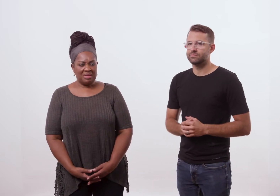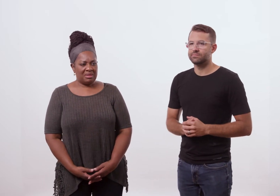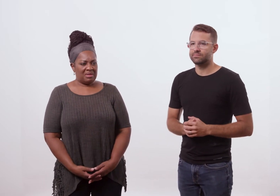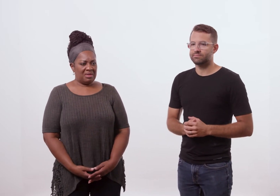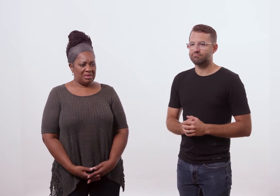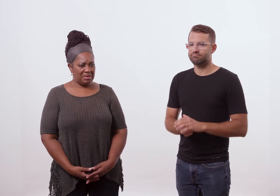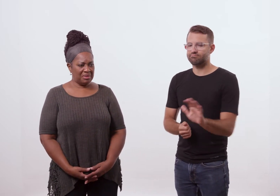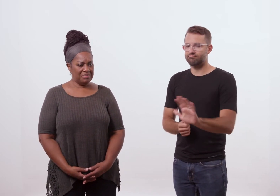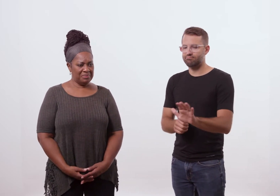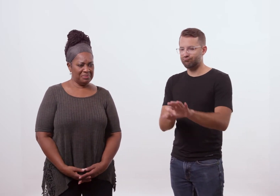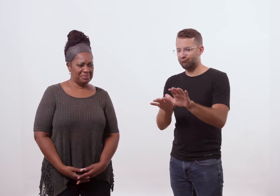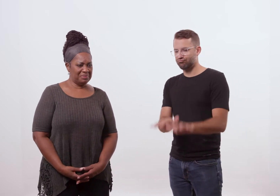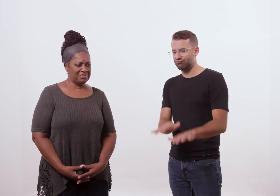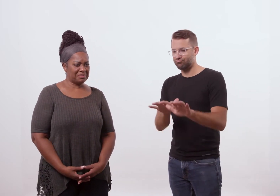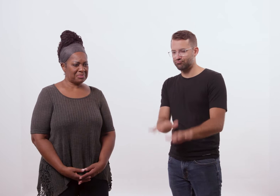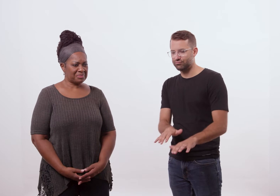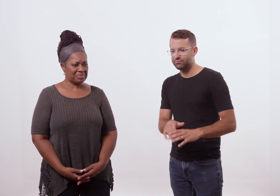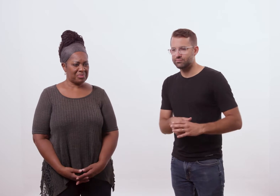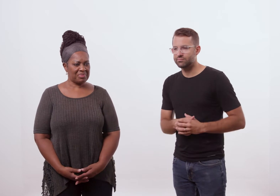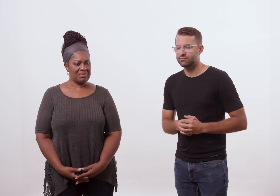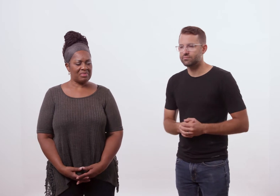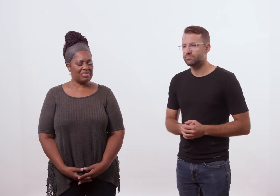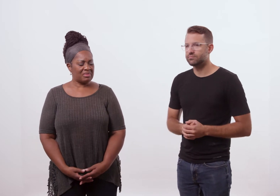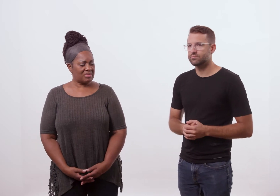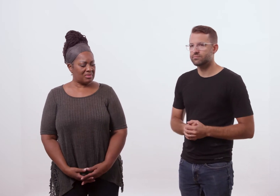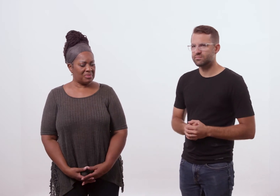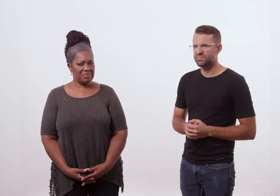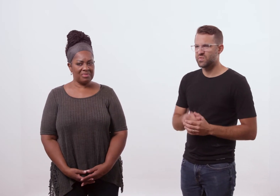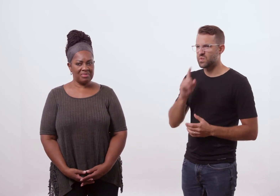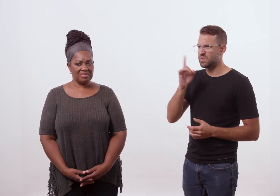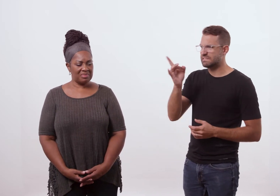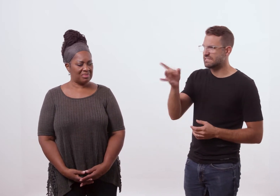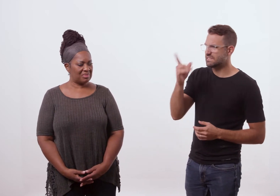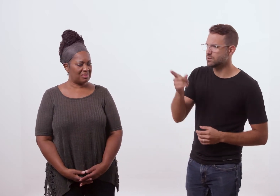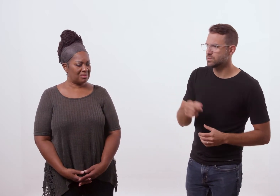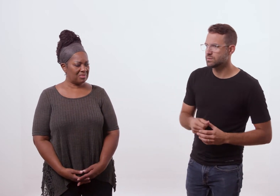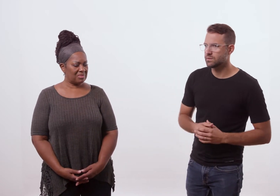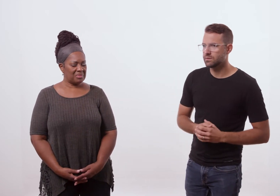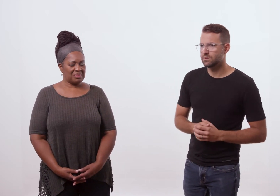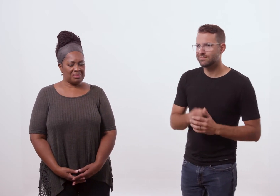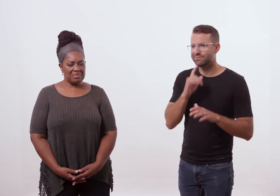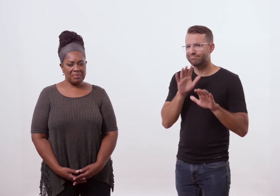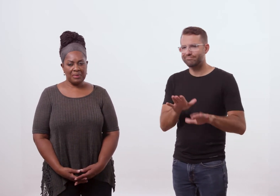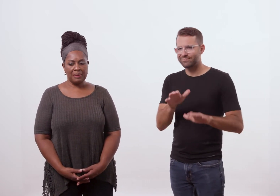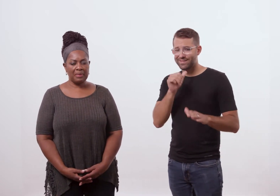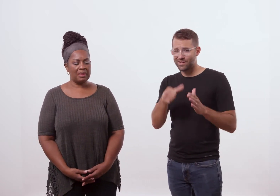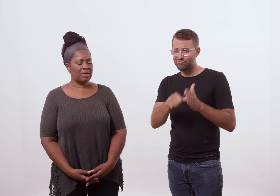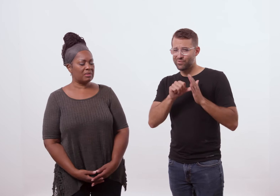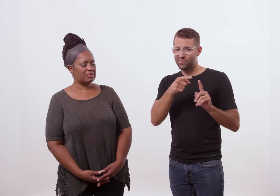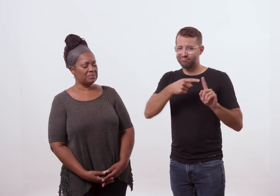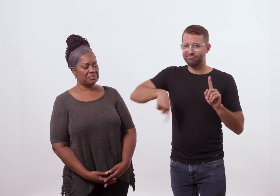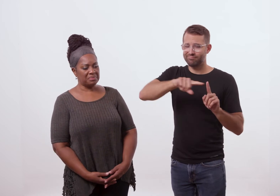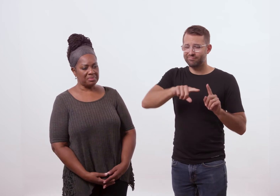lad. Jackal! Leader of jackals! Calm down. You're not impressing anyone. Take his